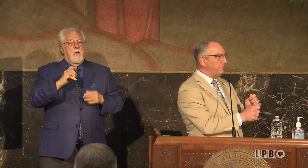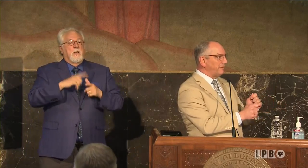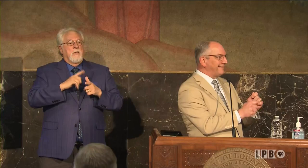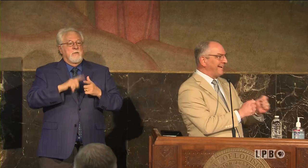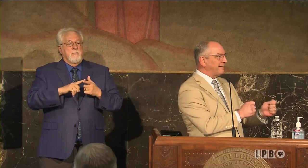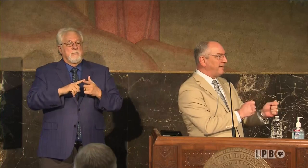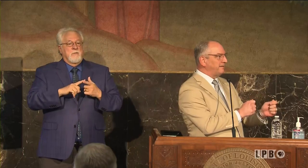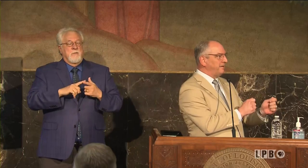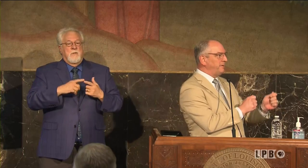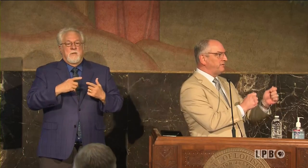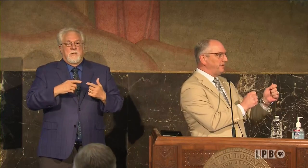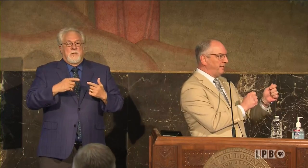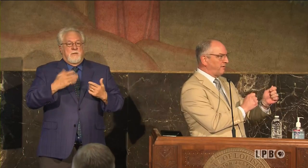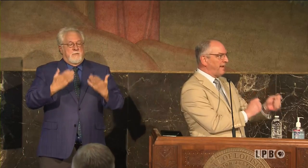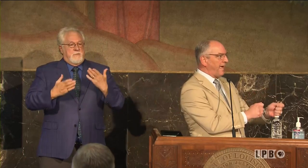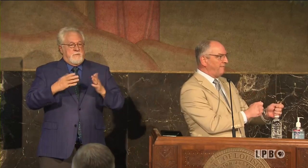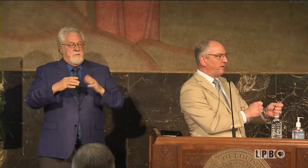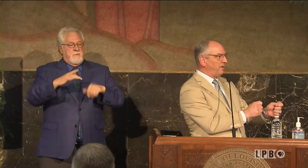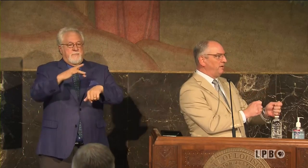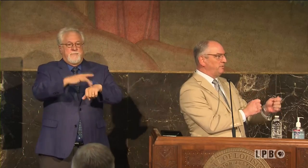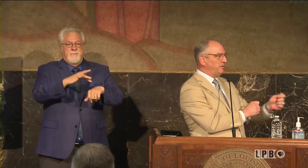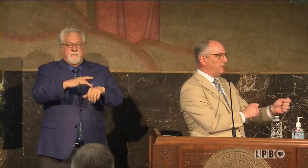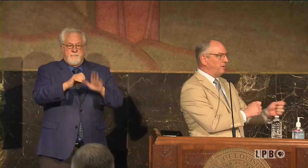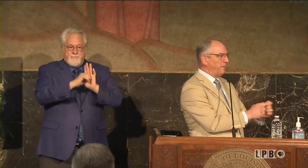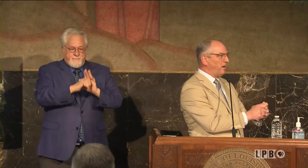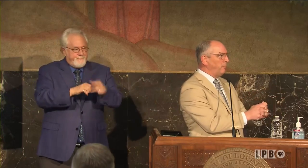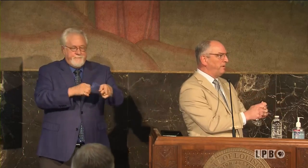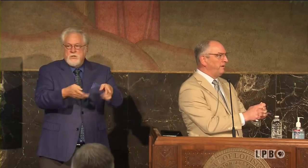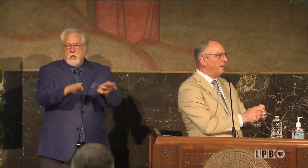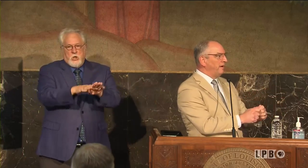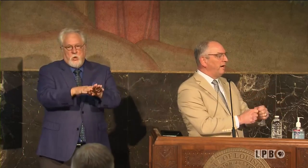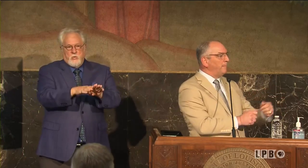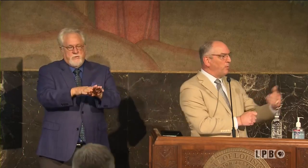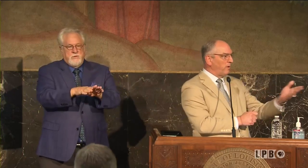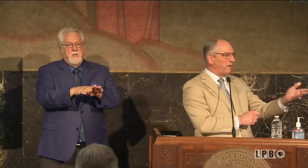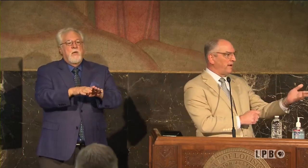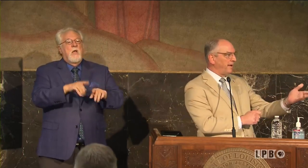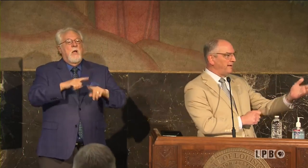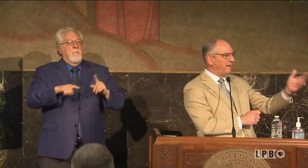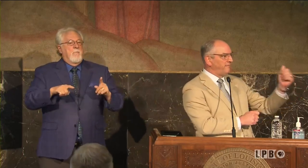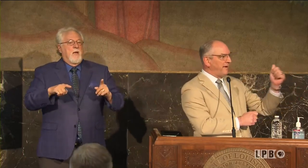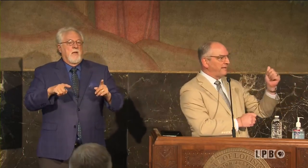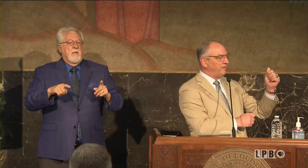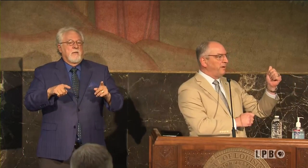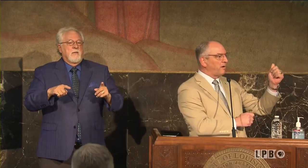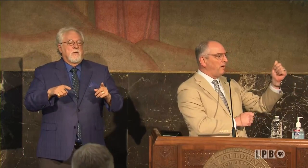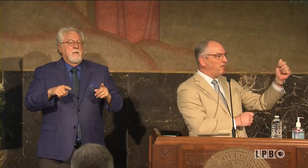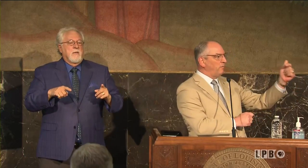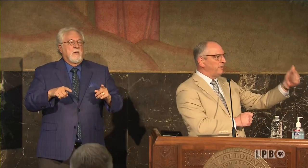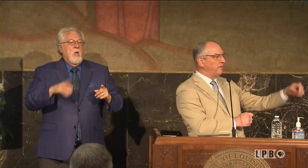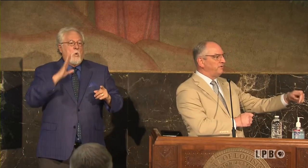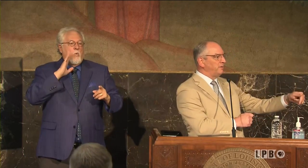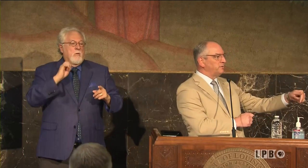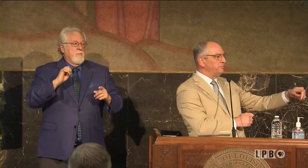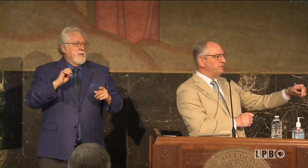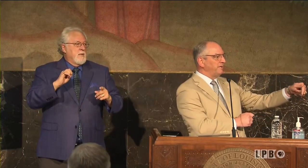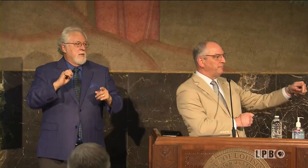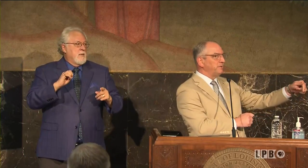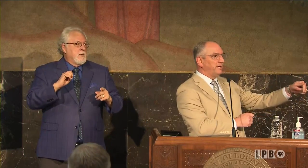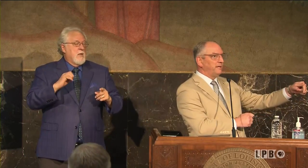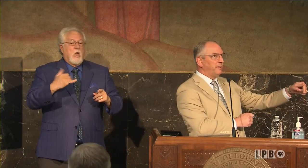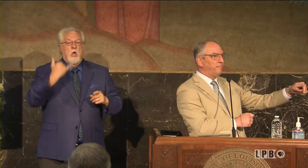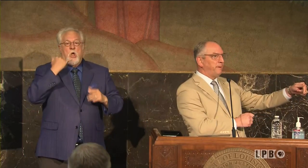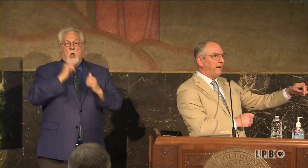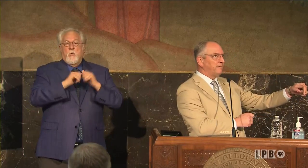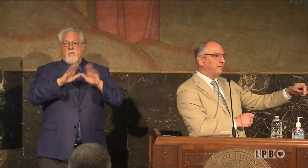may be certain tactile exhibits that they're going to have to close in order to be open. But we are not, and in fact, there'll be a call with the children's